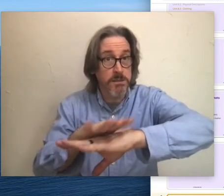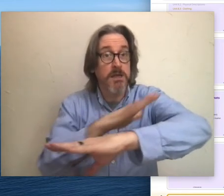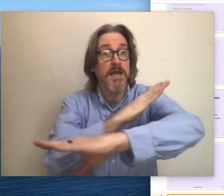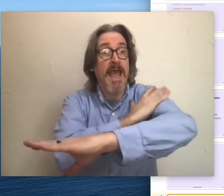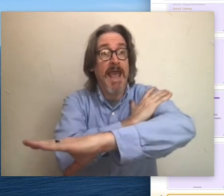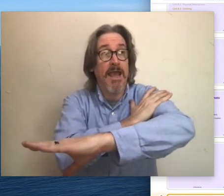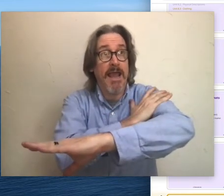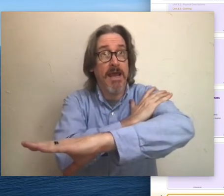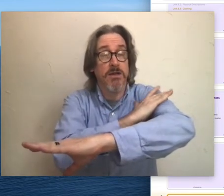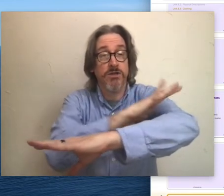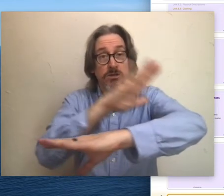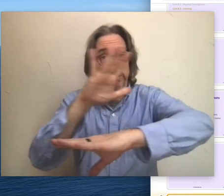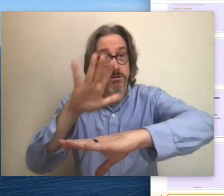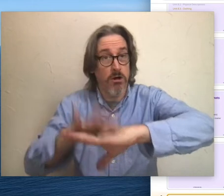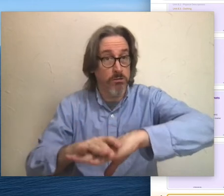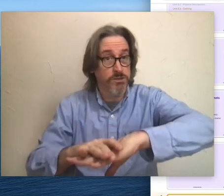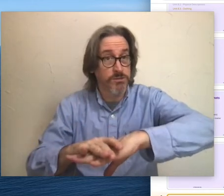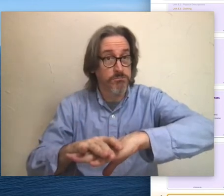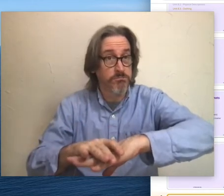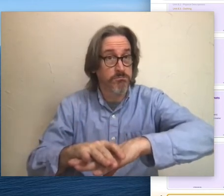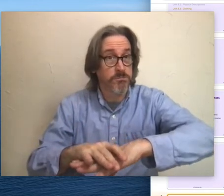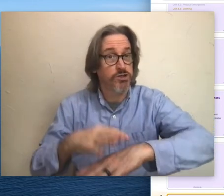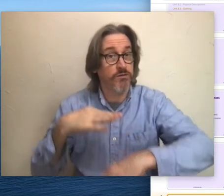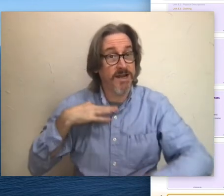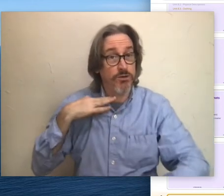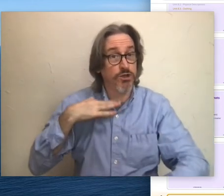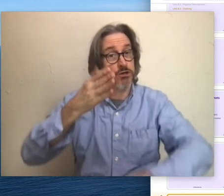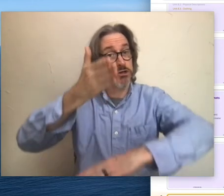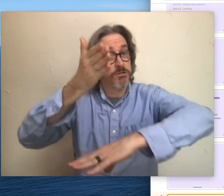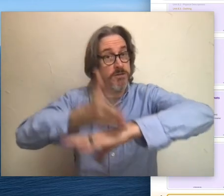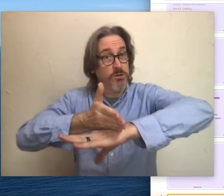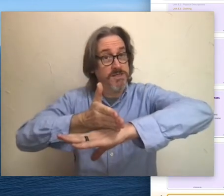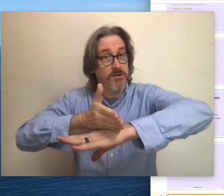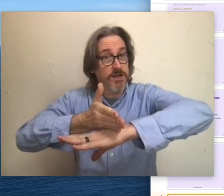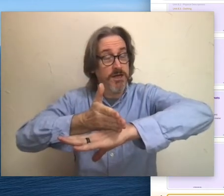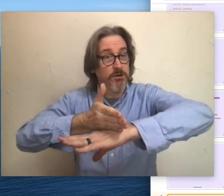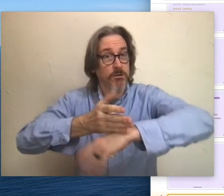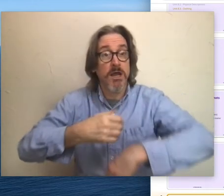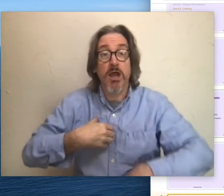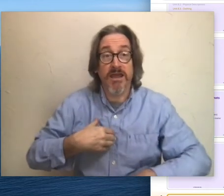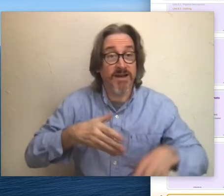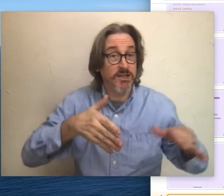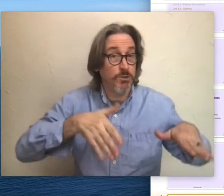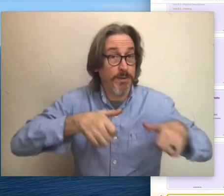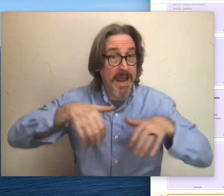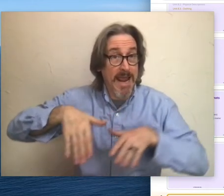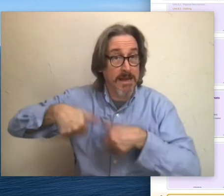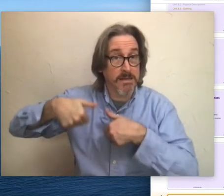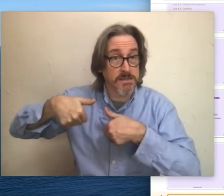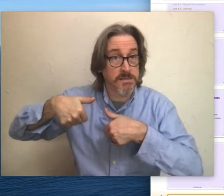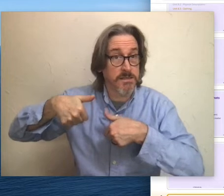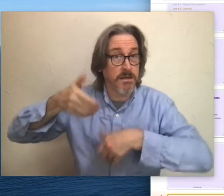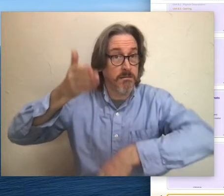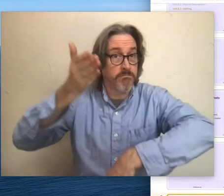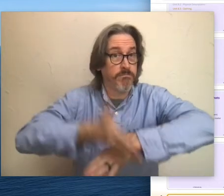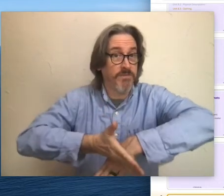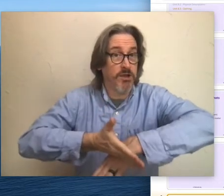legs and arms. So if I do shirt that goes down to here, if I do